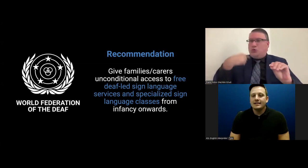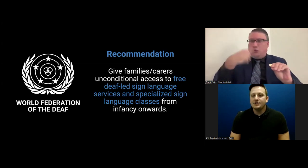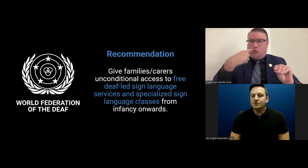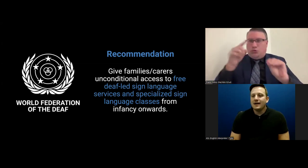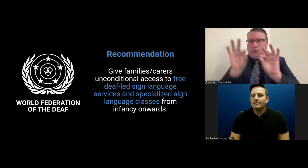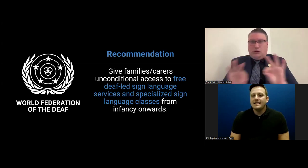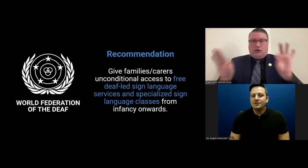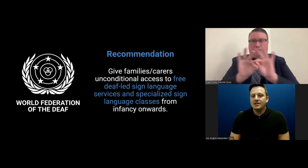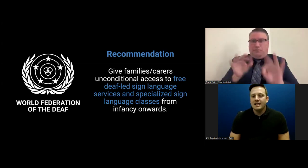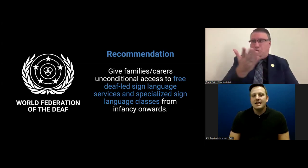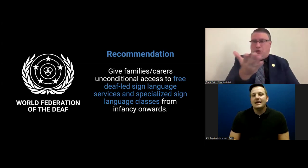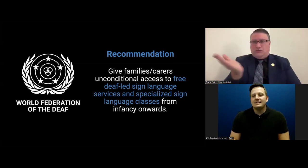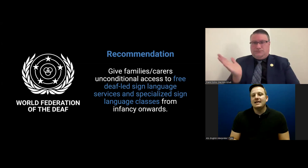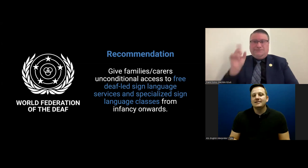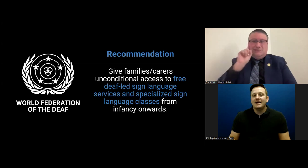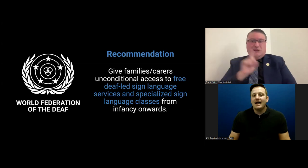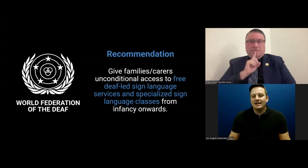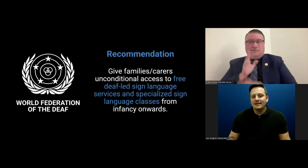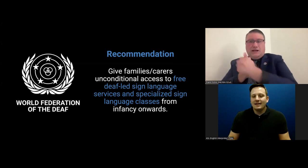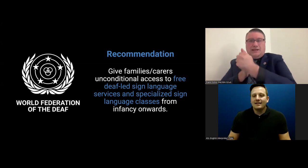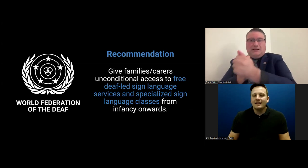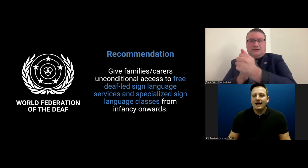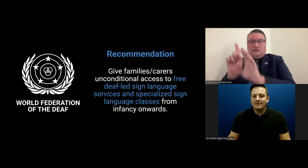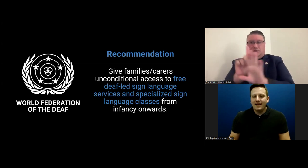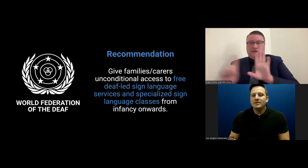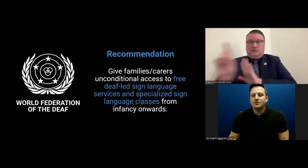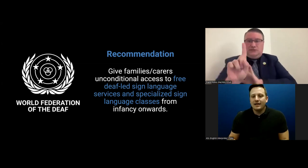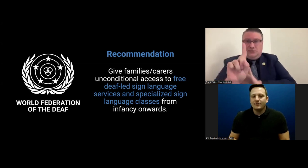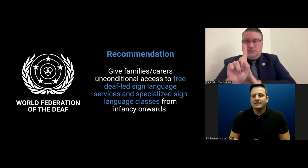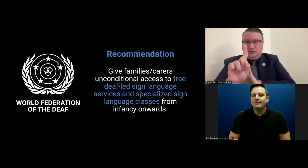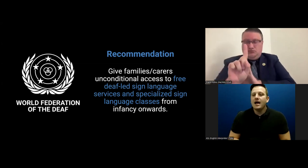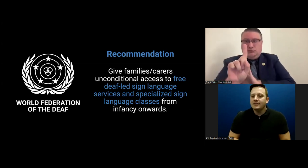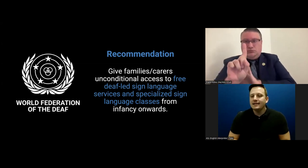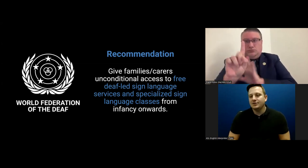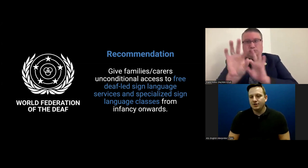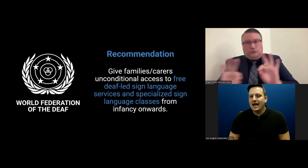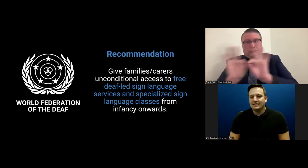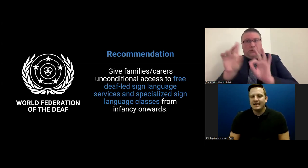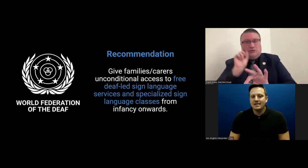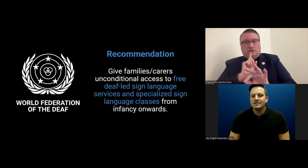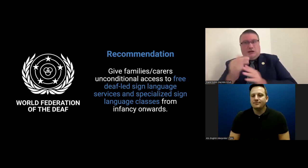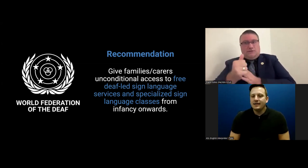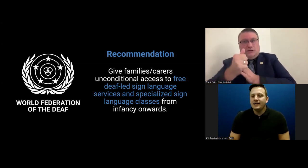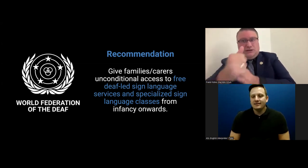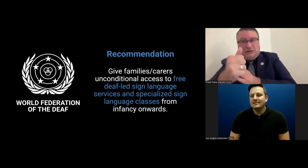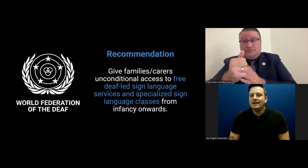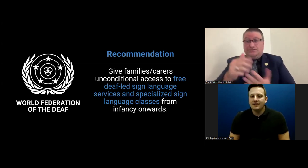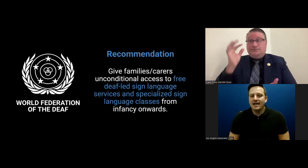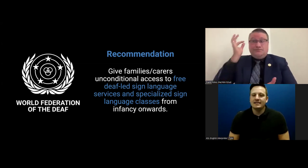An additional recommendation is that families or carers have unconditional access to free deaf-led